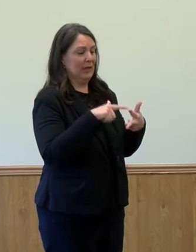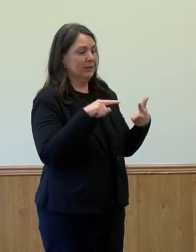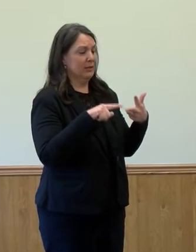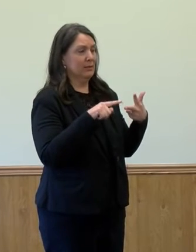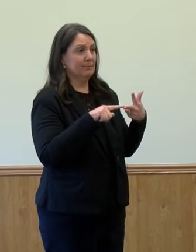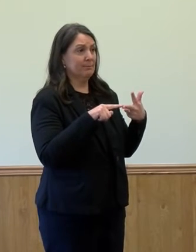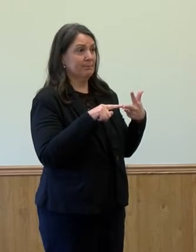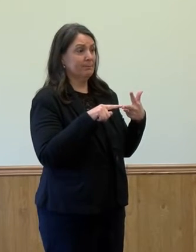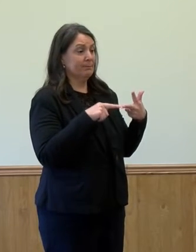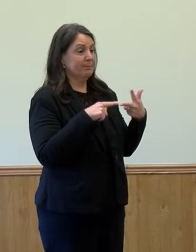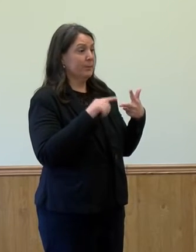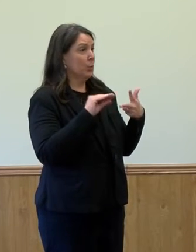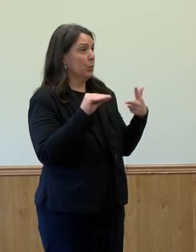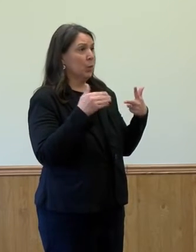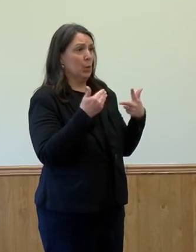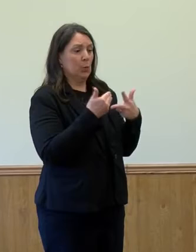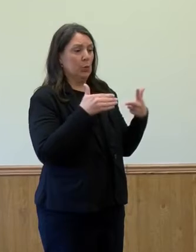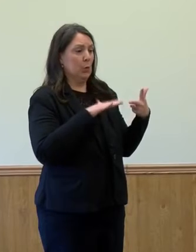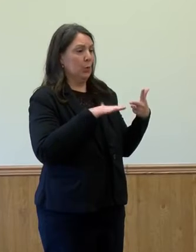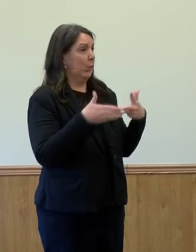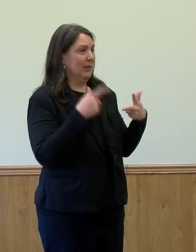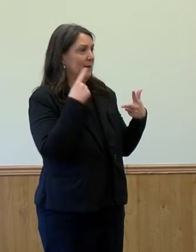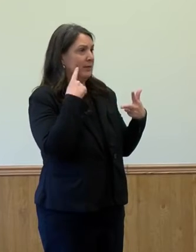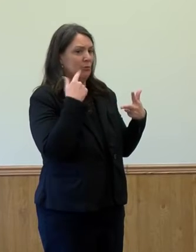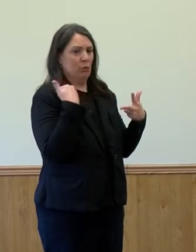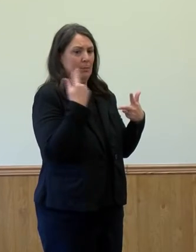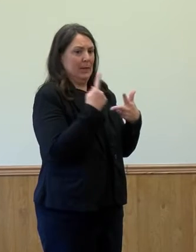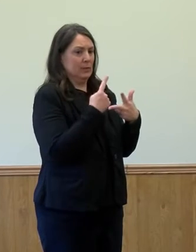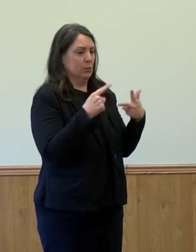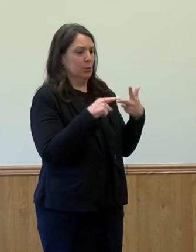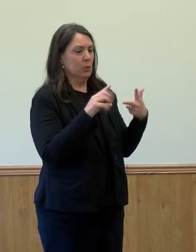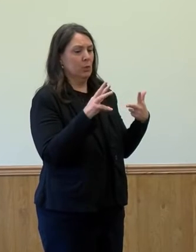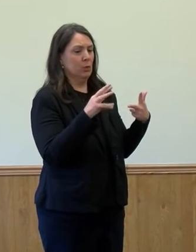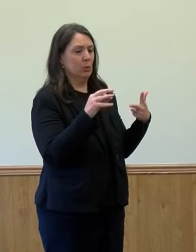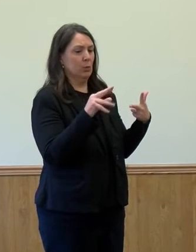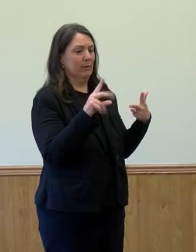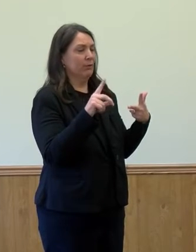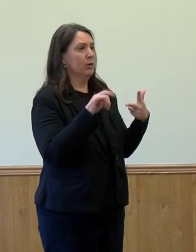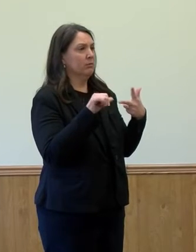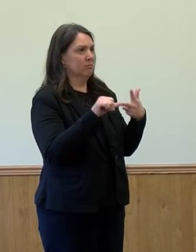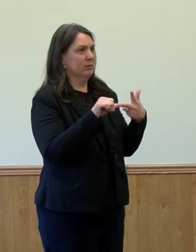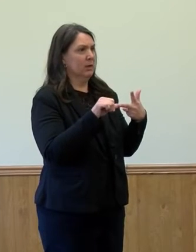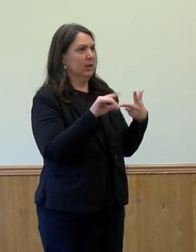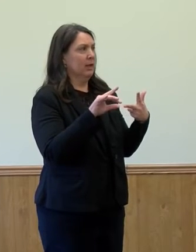were no new deaths to report this past week for Woodford, maintaining 108 deaths.